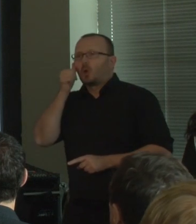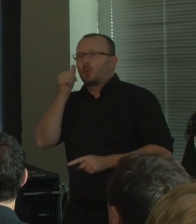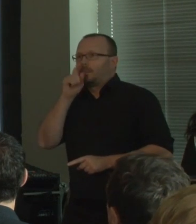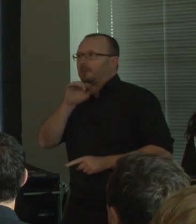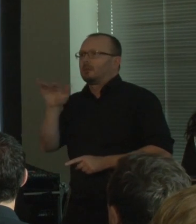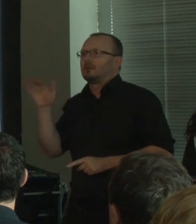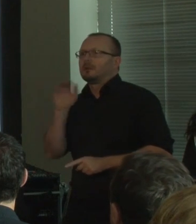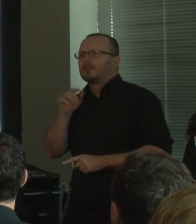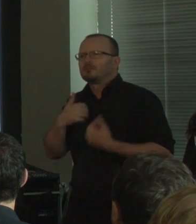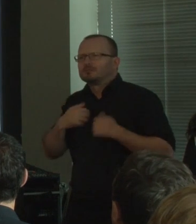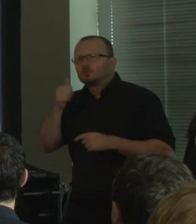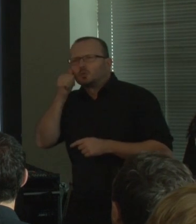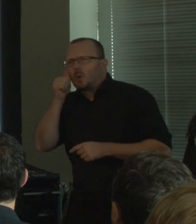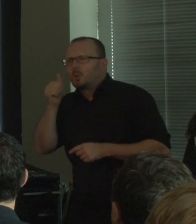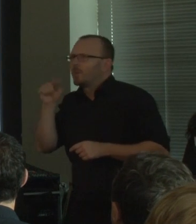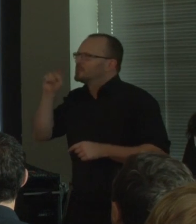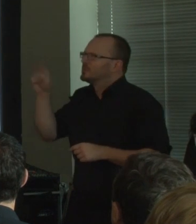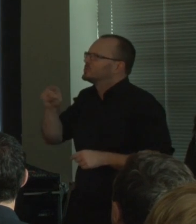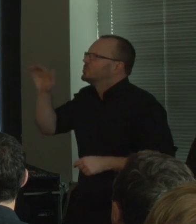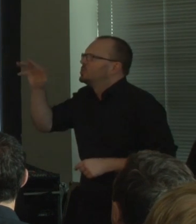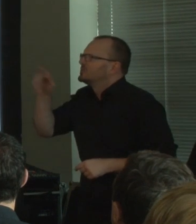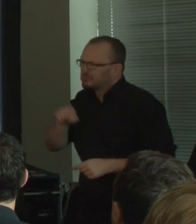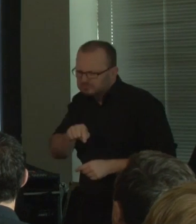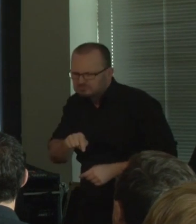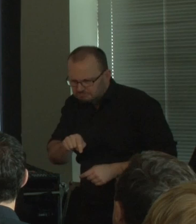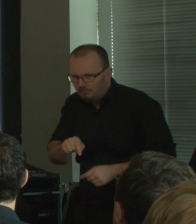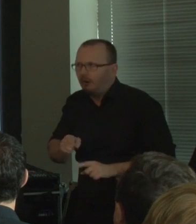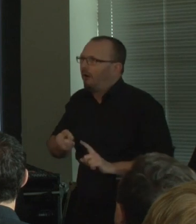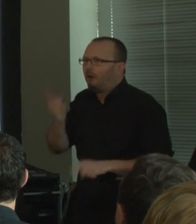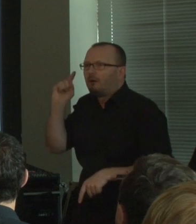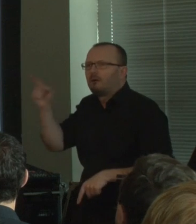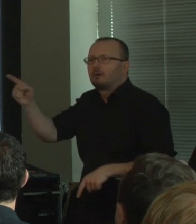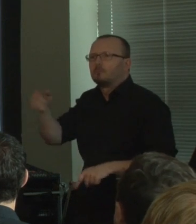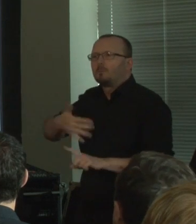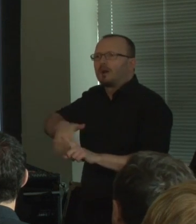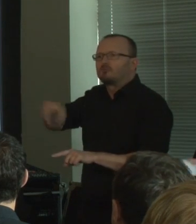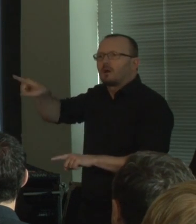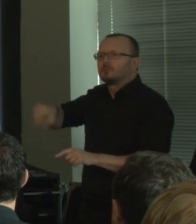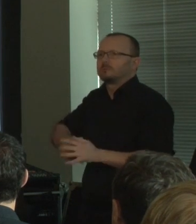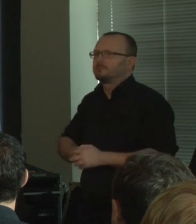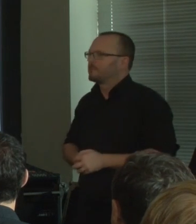really interested in knowing more about the pictures and the people that they're looking at on the screen.